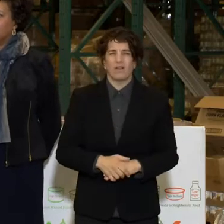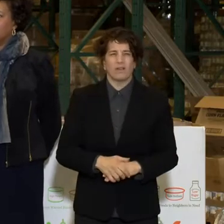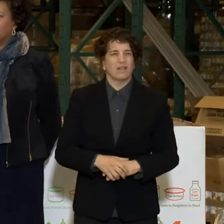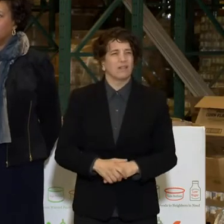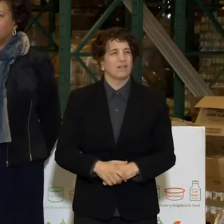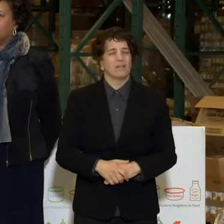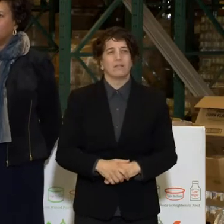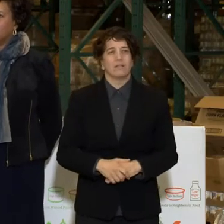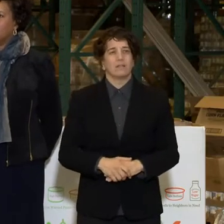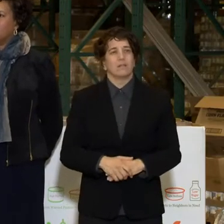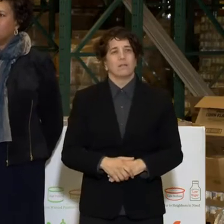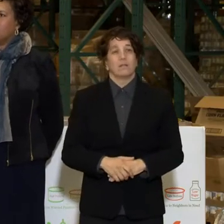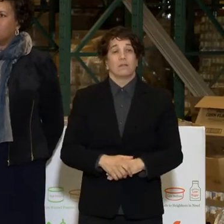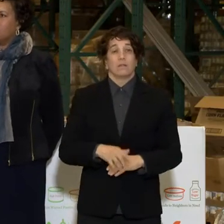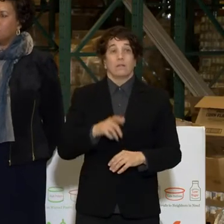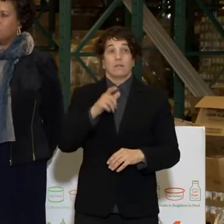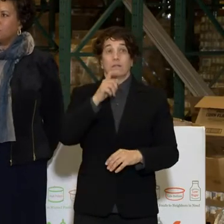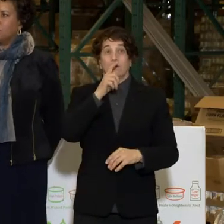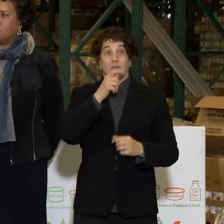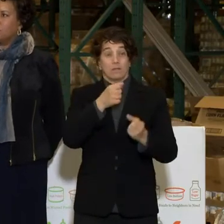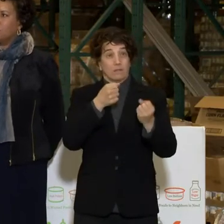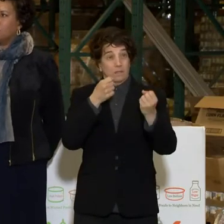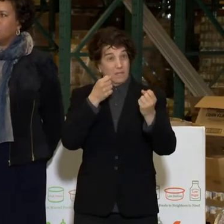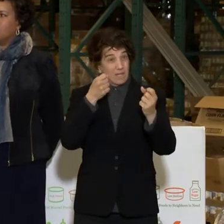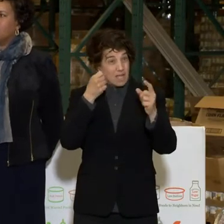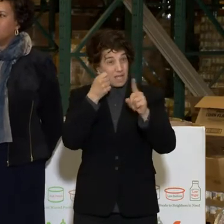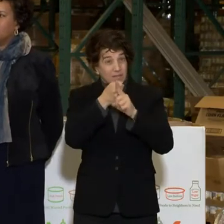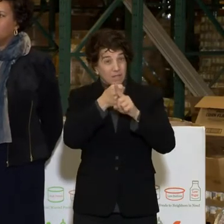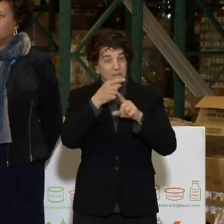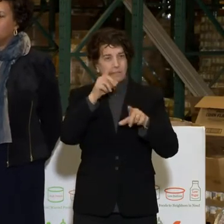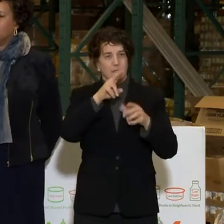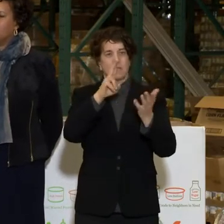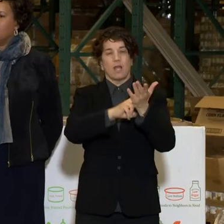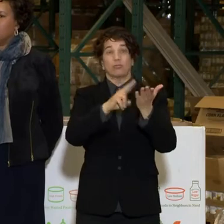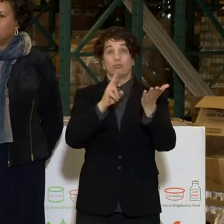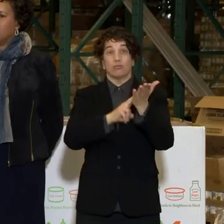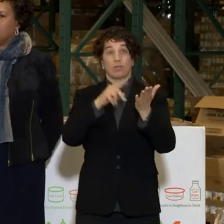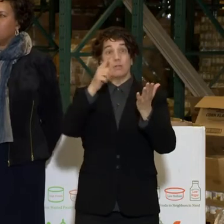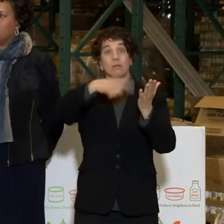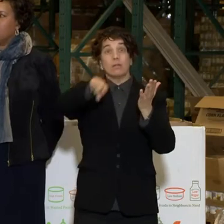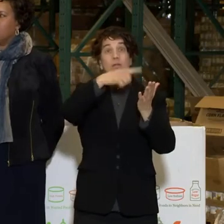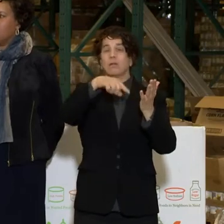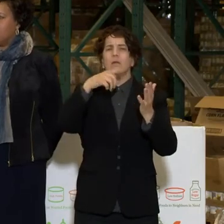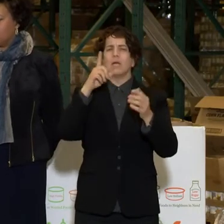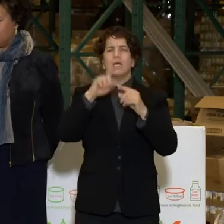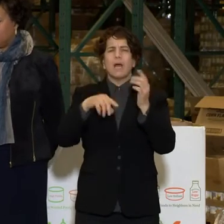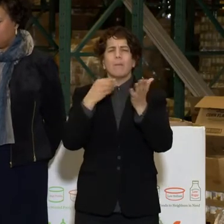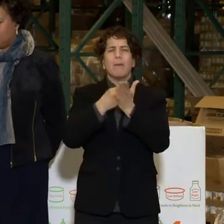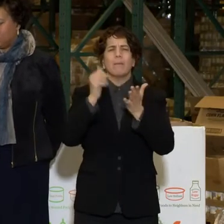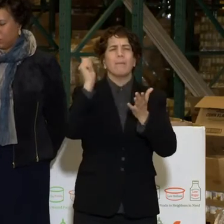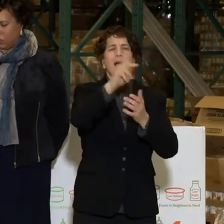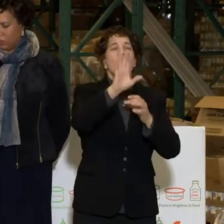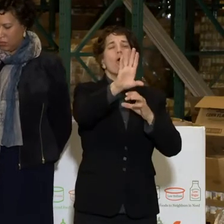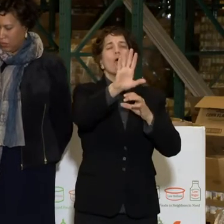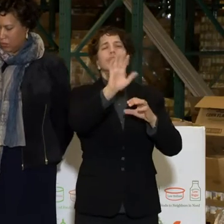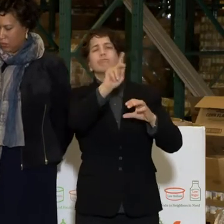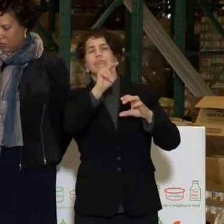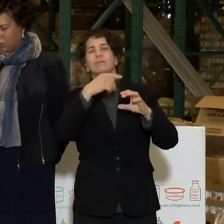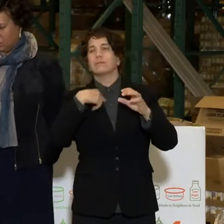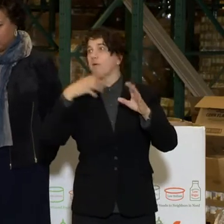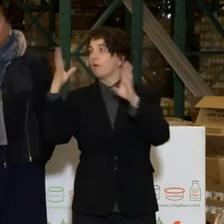for them, particularly with no end in sight. In wards 7 and 8, half of the federal employees there make less